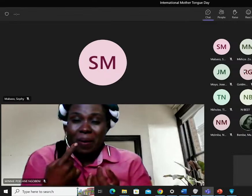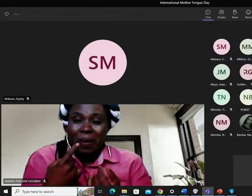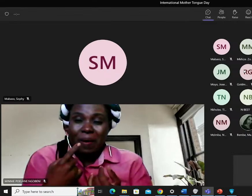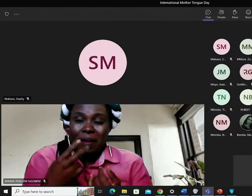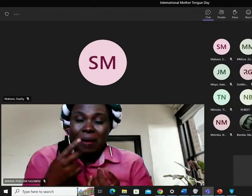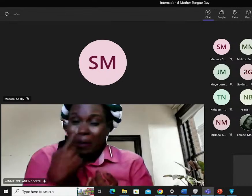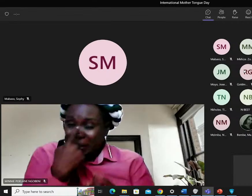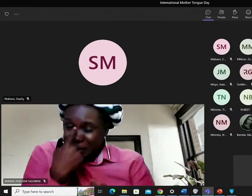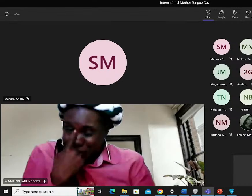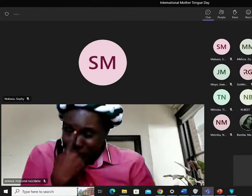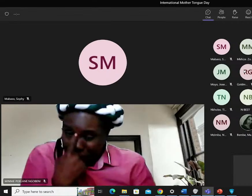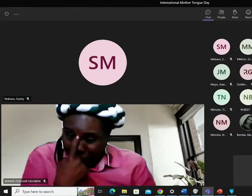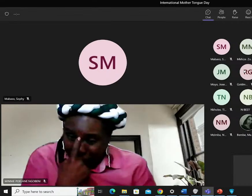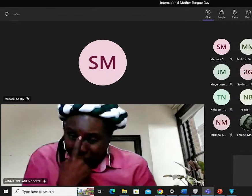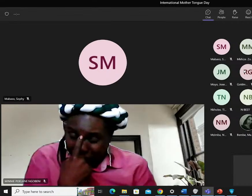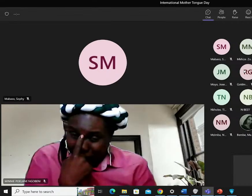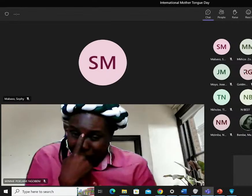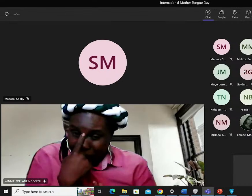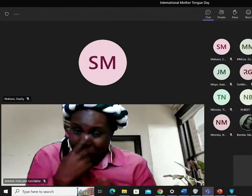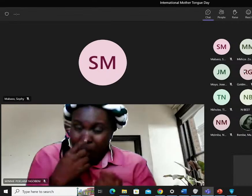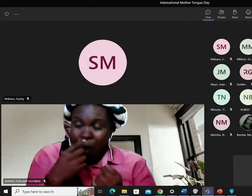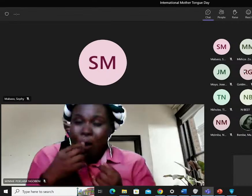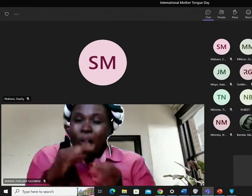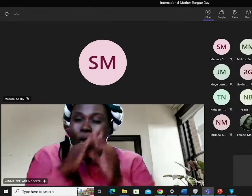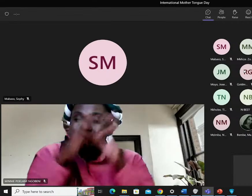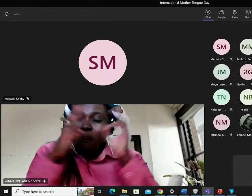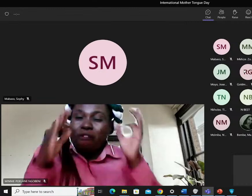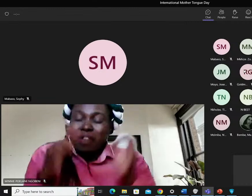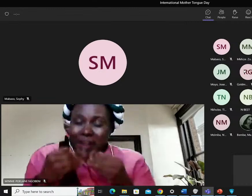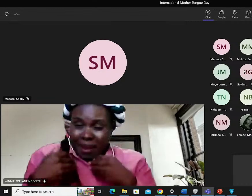Sophie during the official opening,